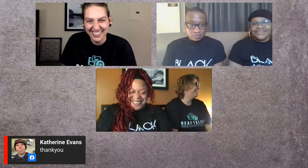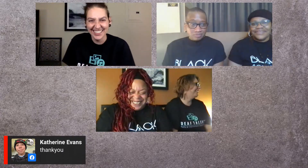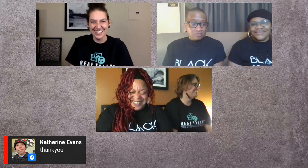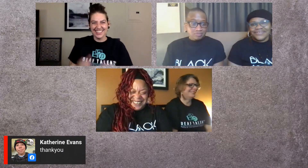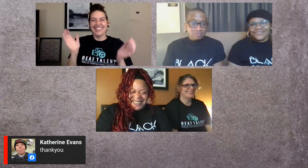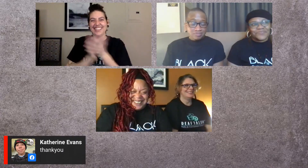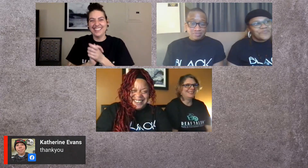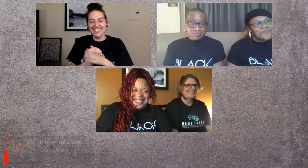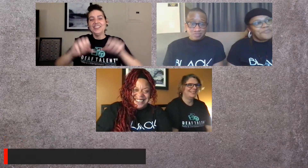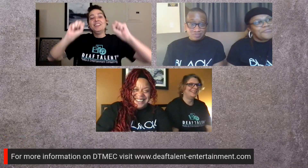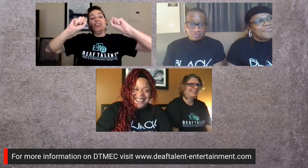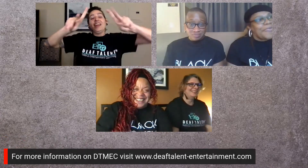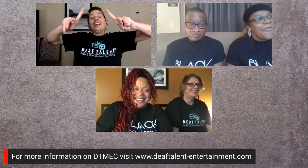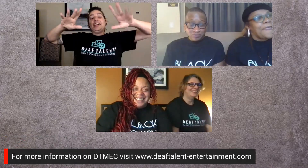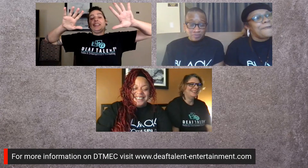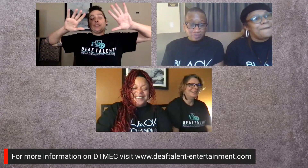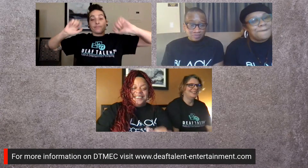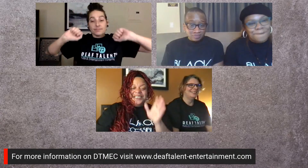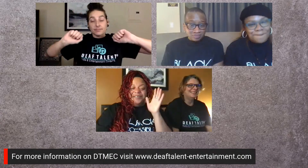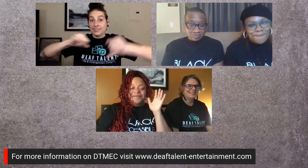Welcome, Catherine.